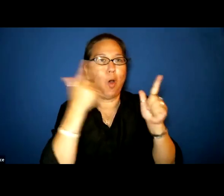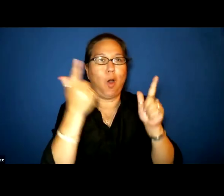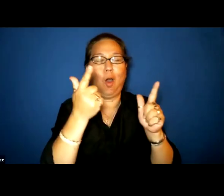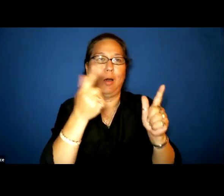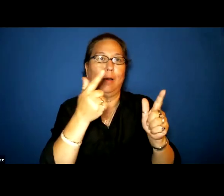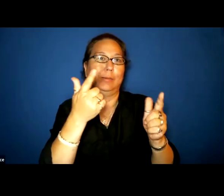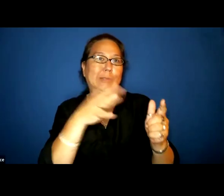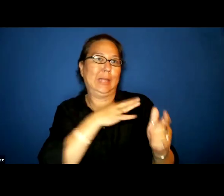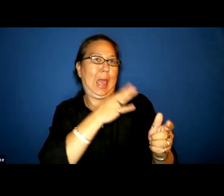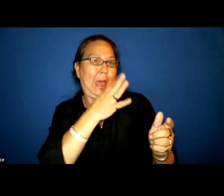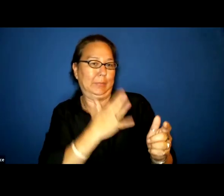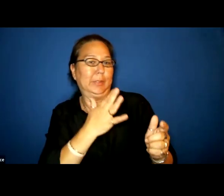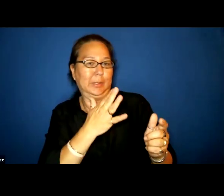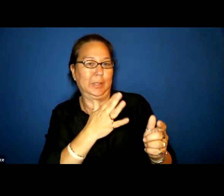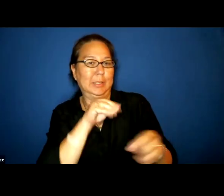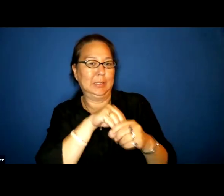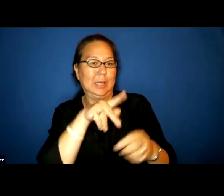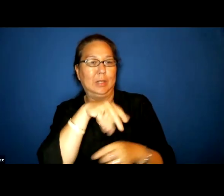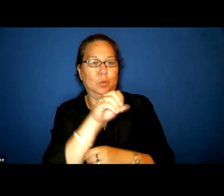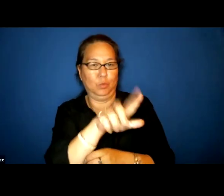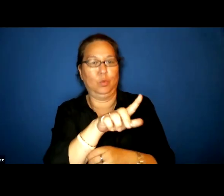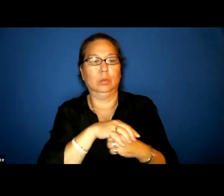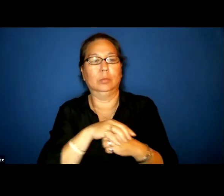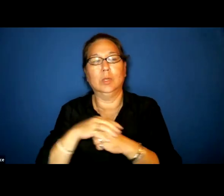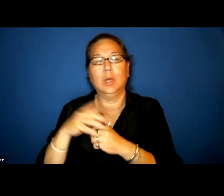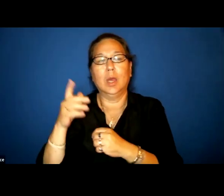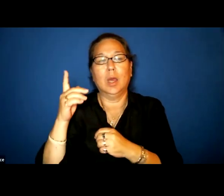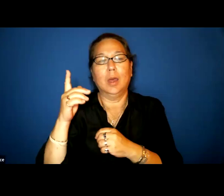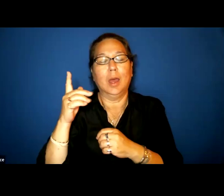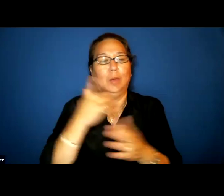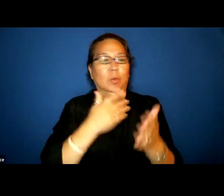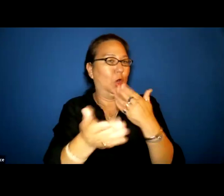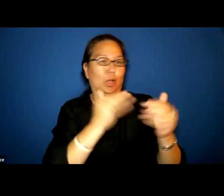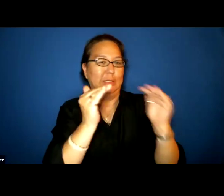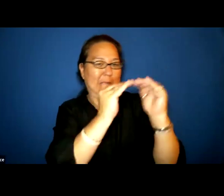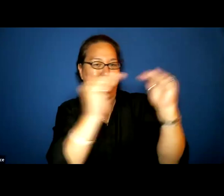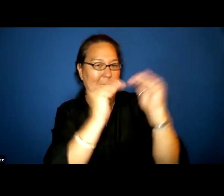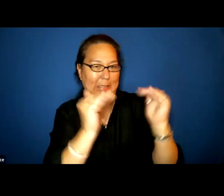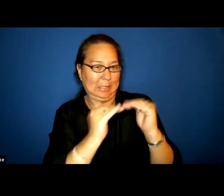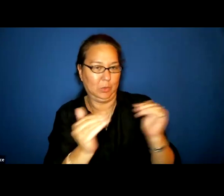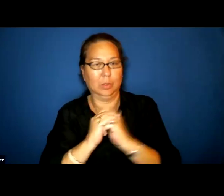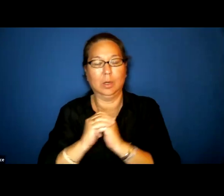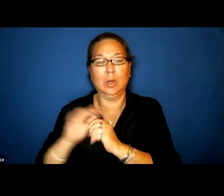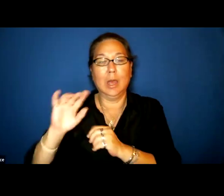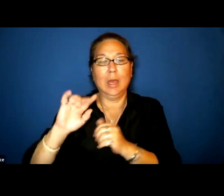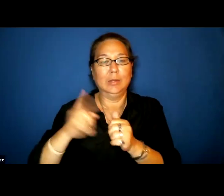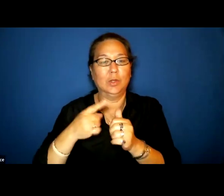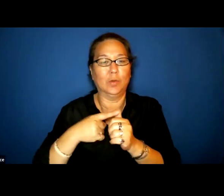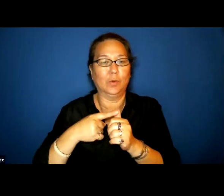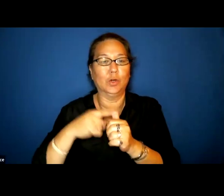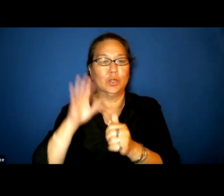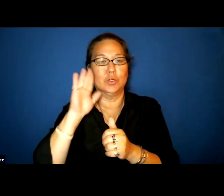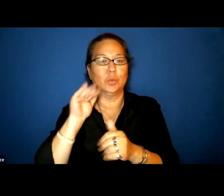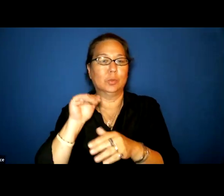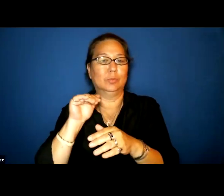1,000 invitations being distributed, the first 200 invitations of that 1,000 would go to the 200 top